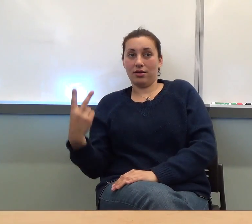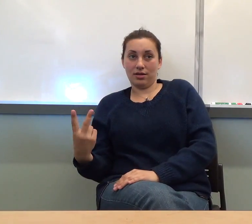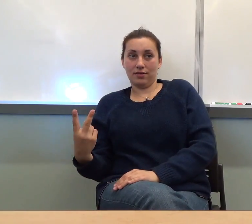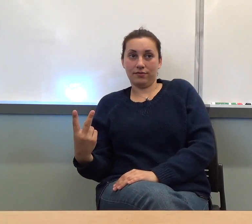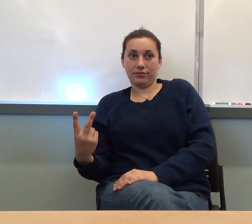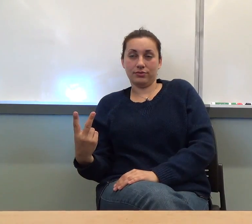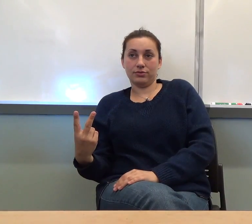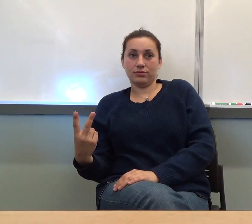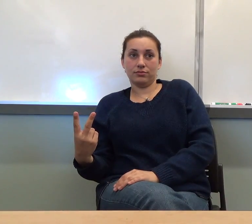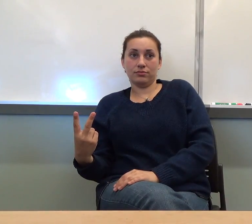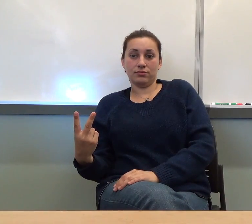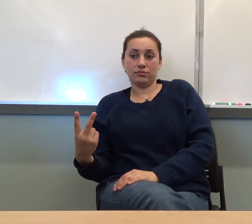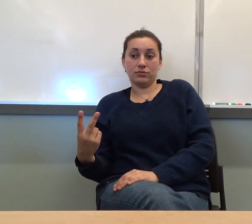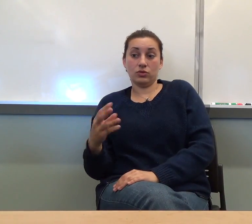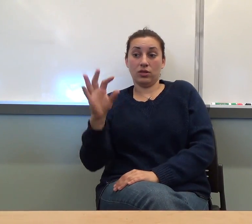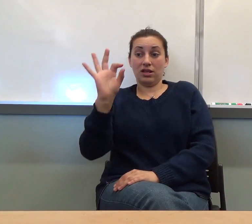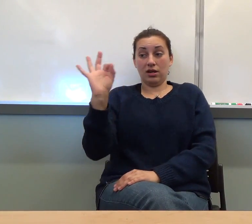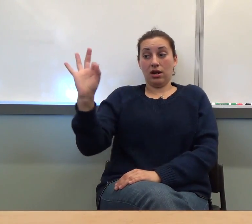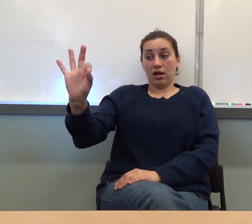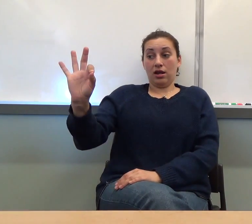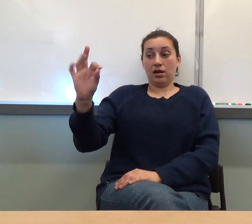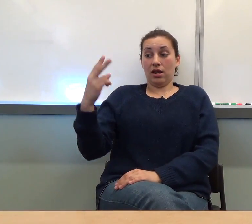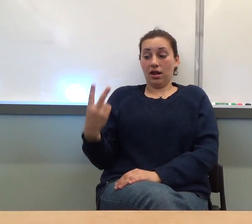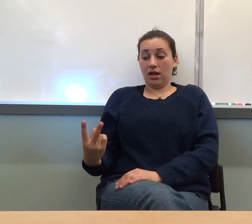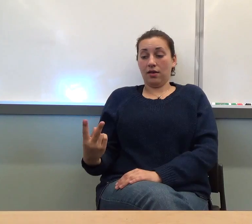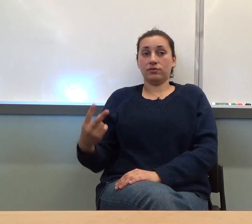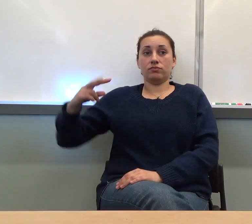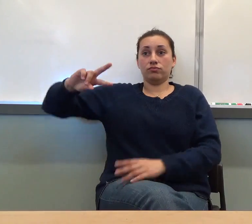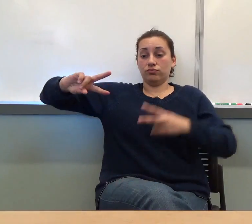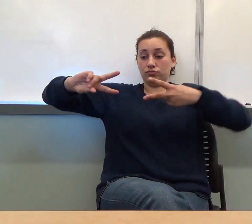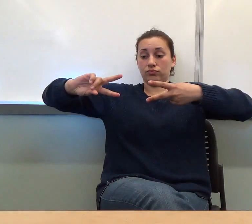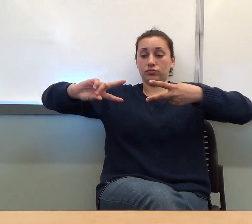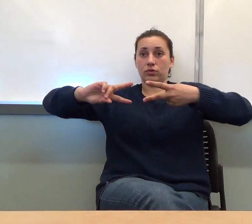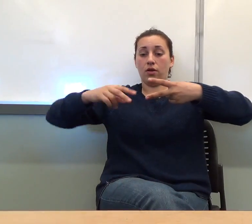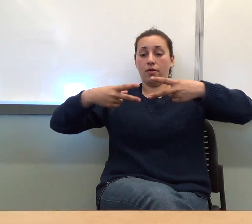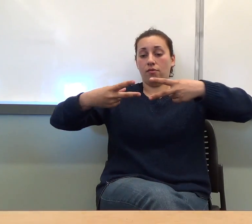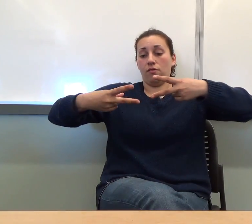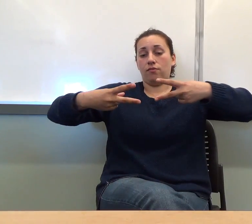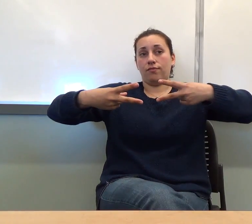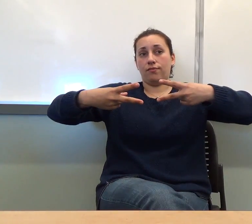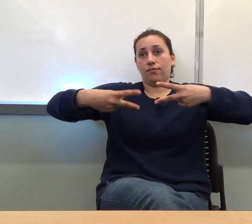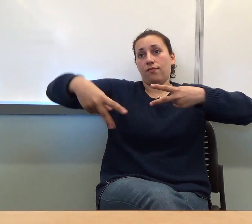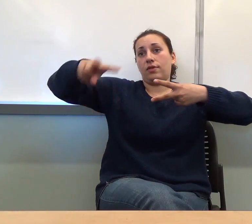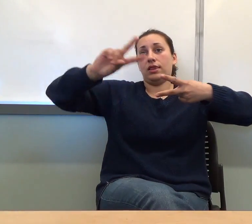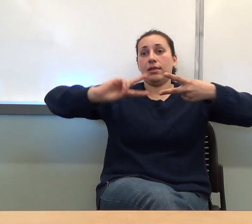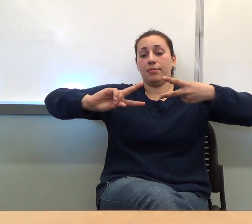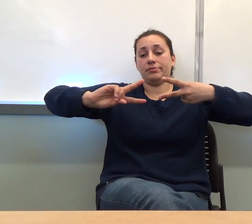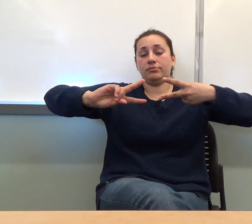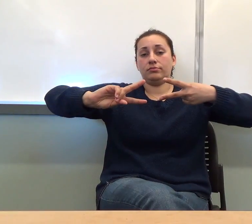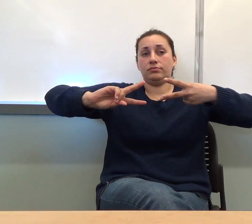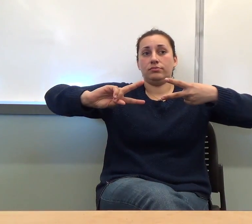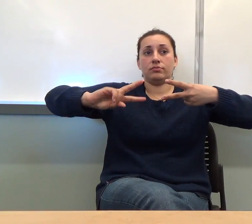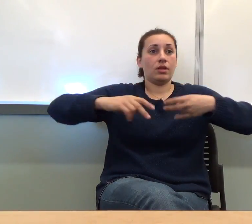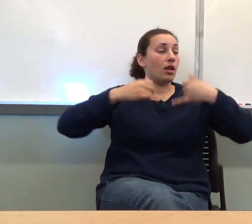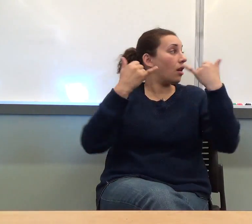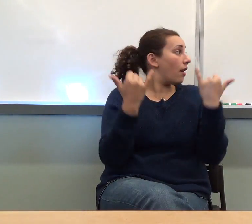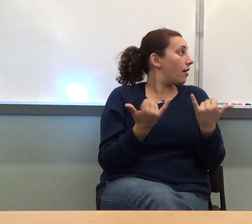And we can flip it over and put it into multiplication now. 2/9. This is the repeater here,